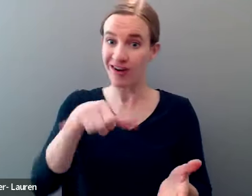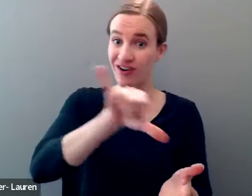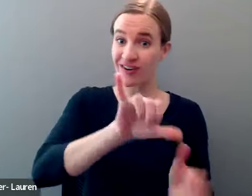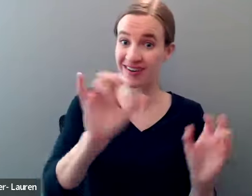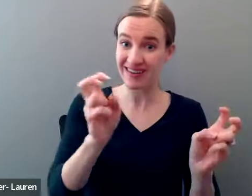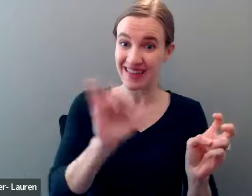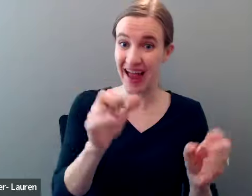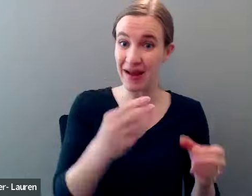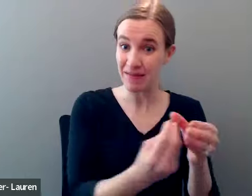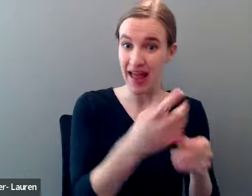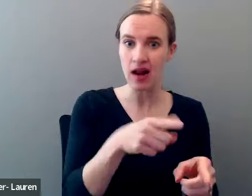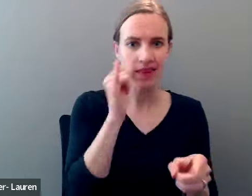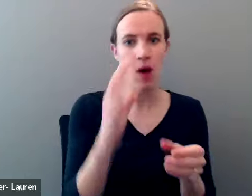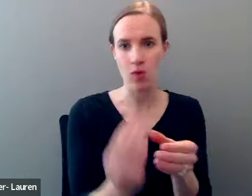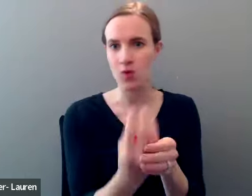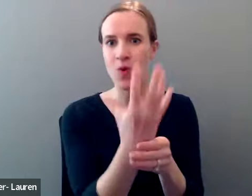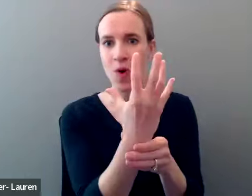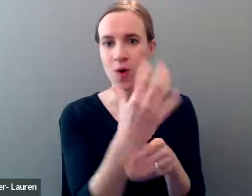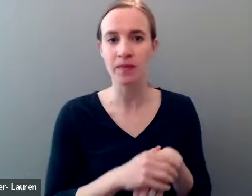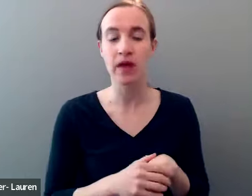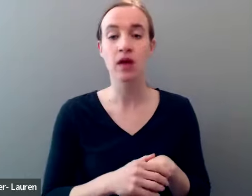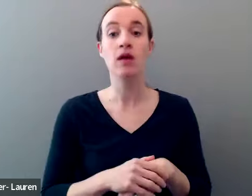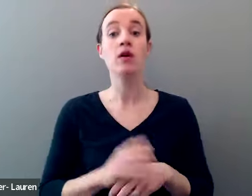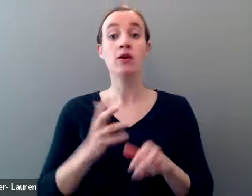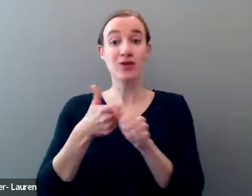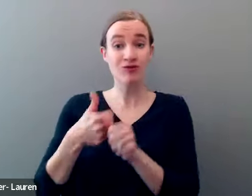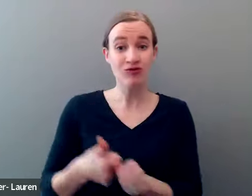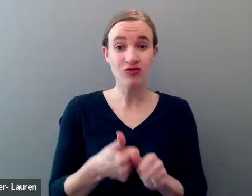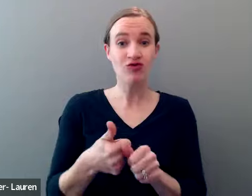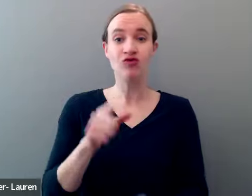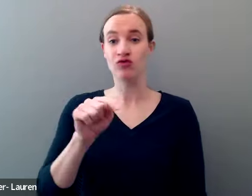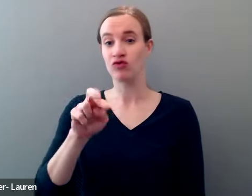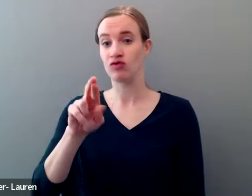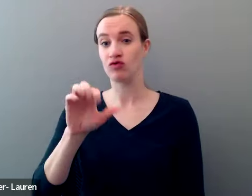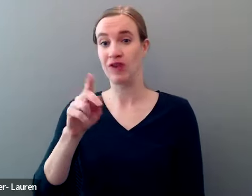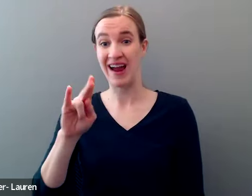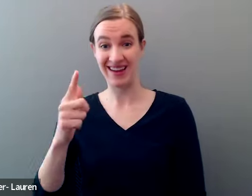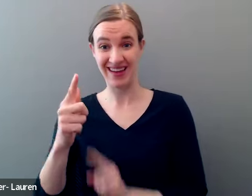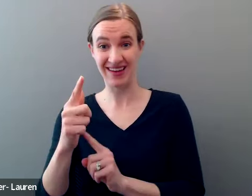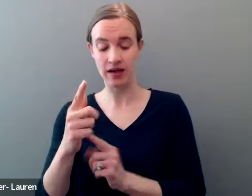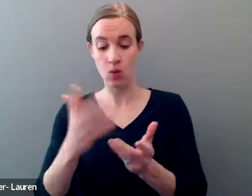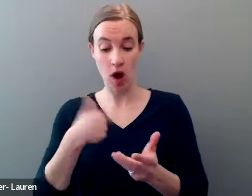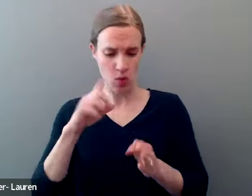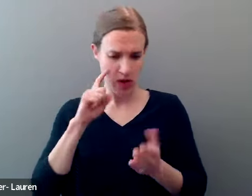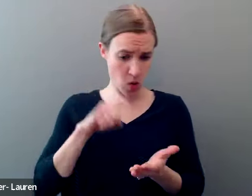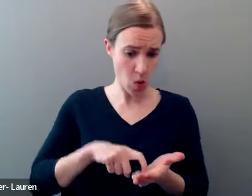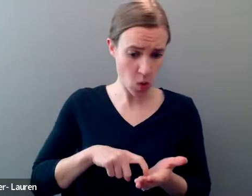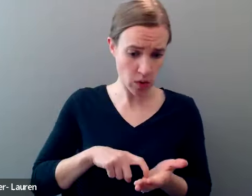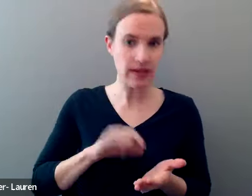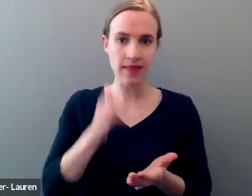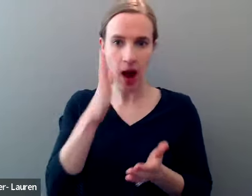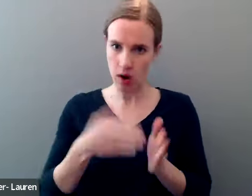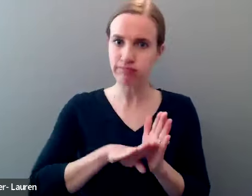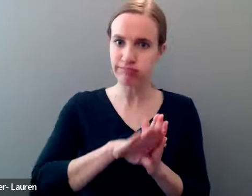we pay attention to get stronger. And so you have control most of the time to choose to